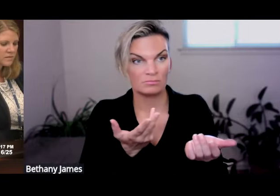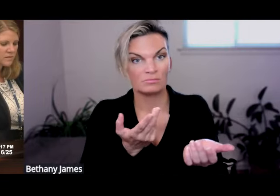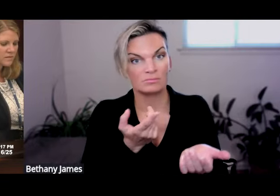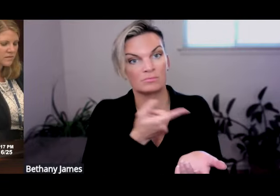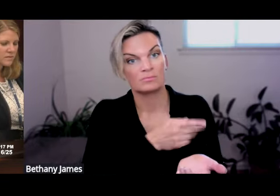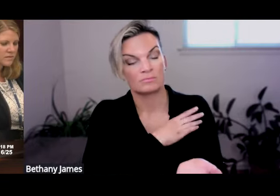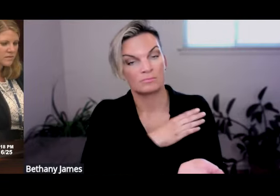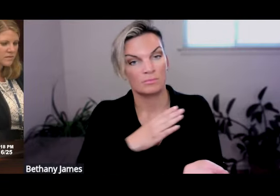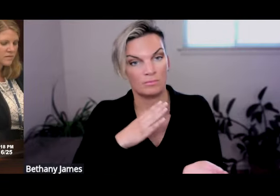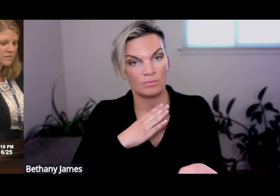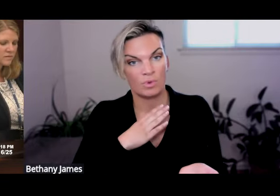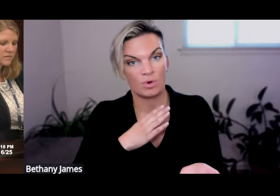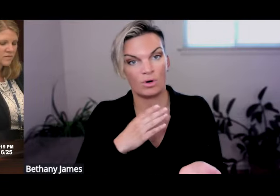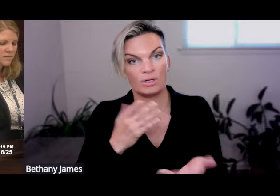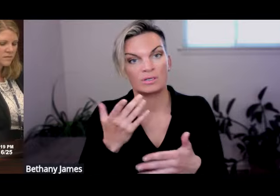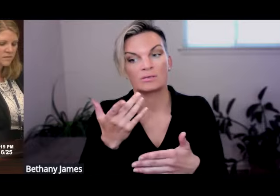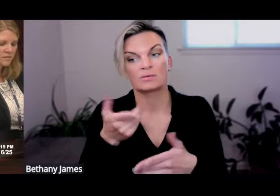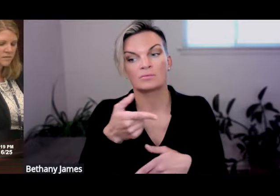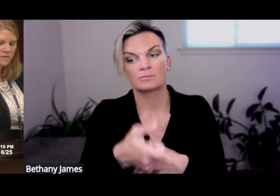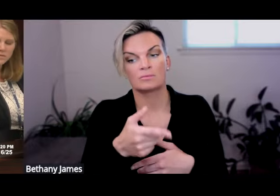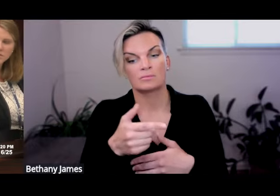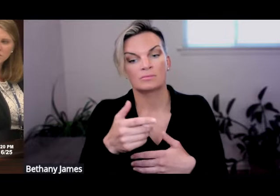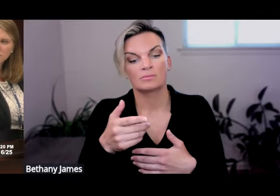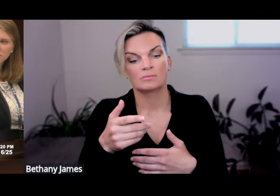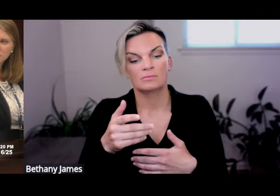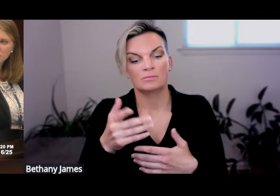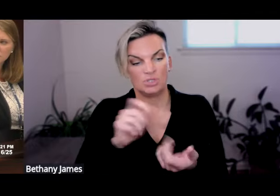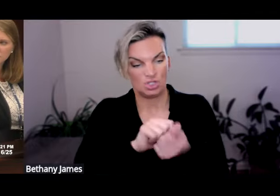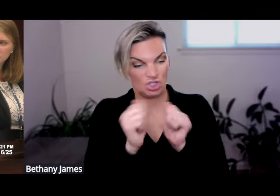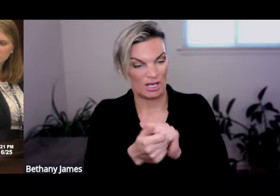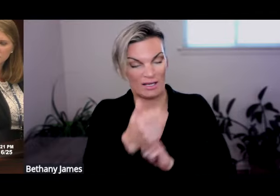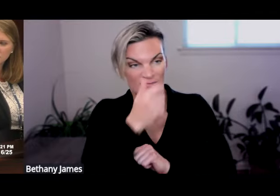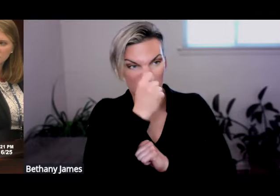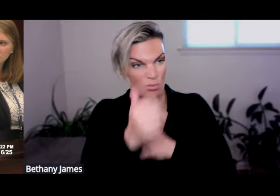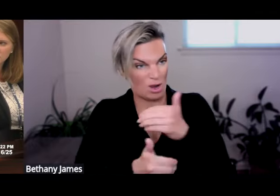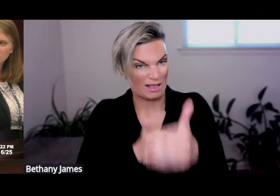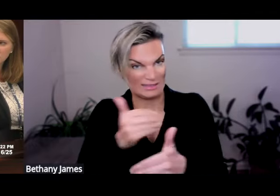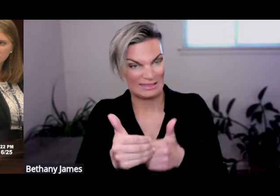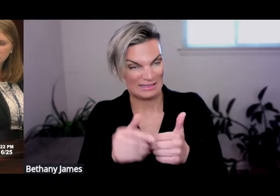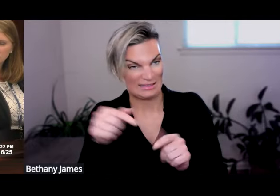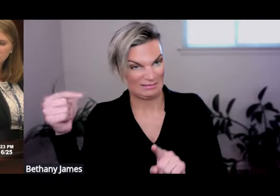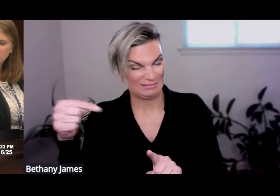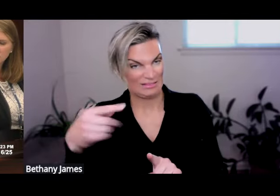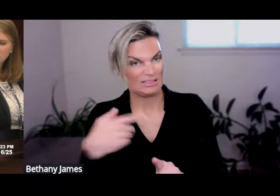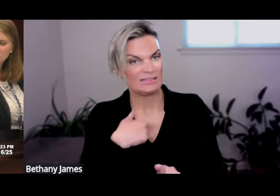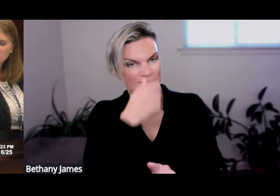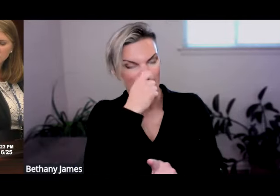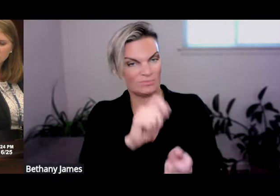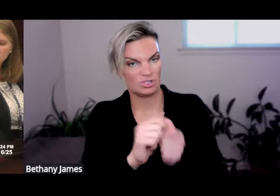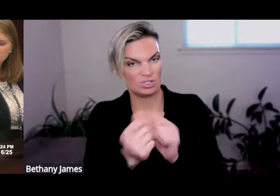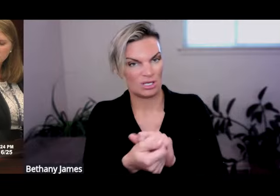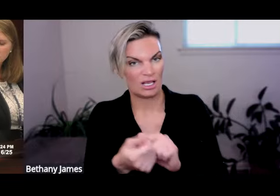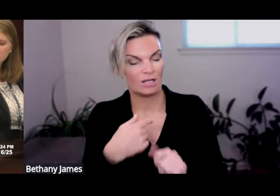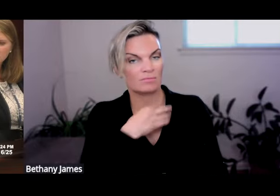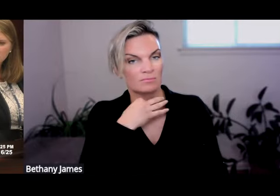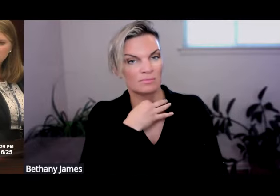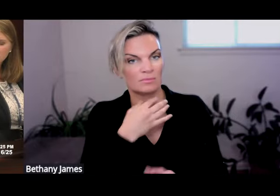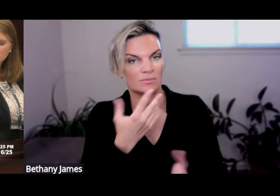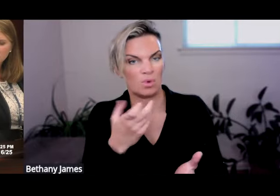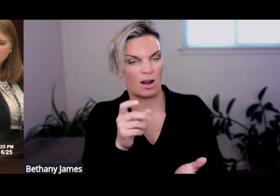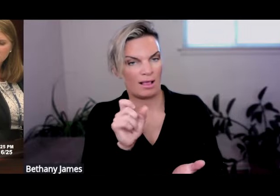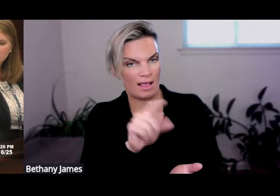board process-wise wanted to change. I haven't heard anything since the last cycle, but I wanted to just double check.